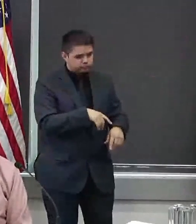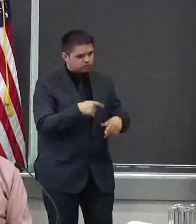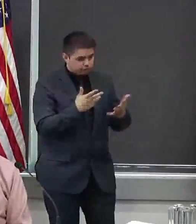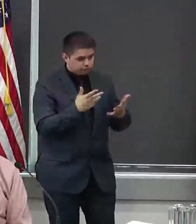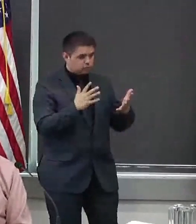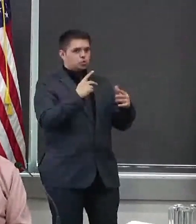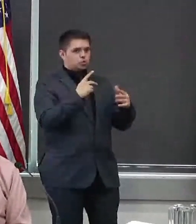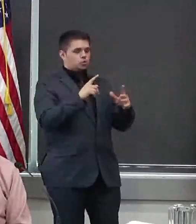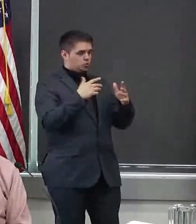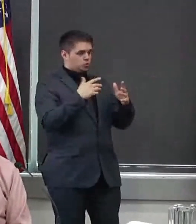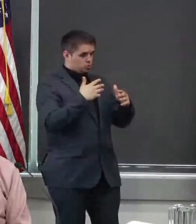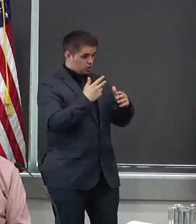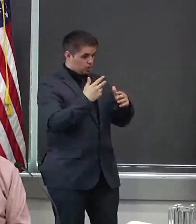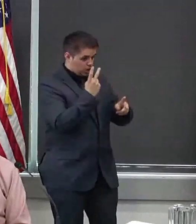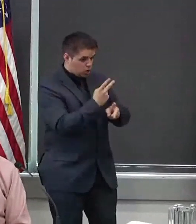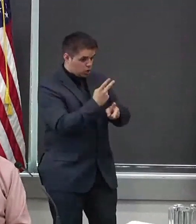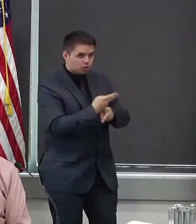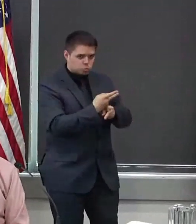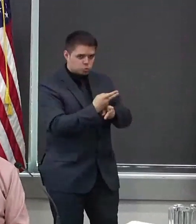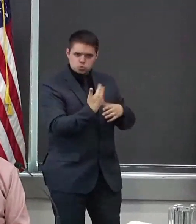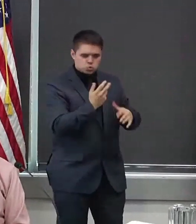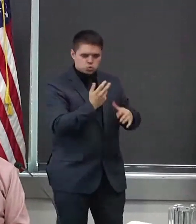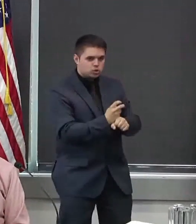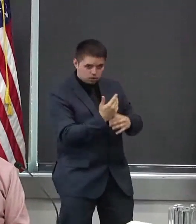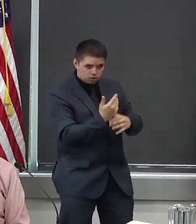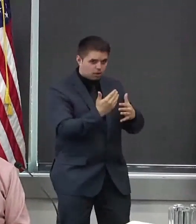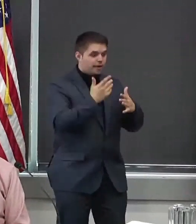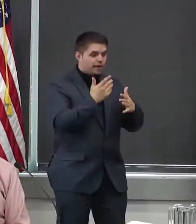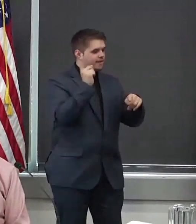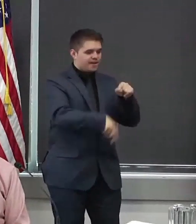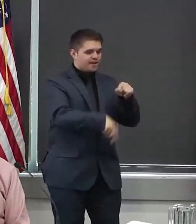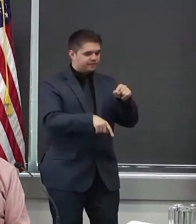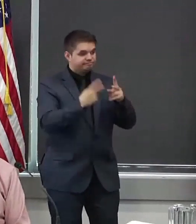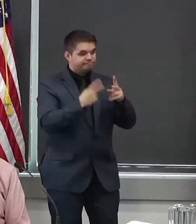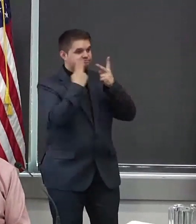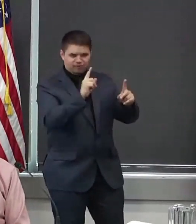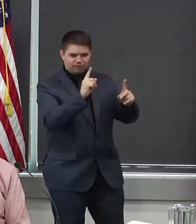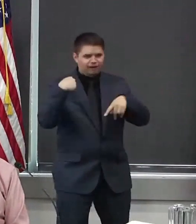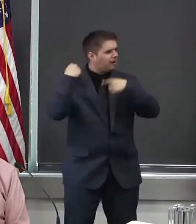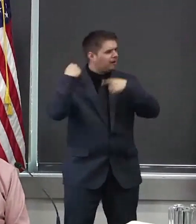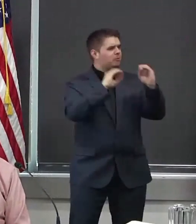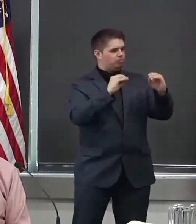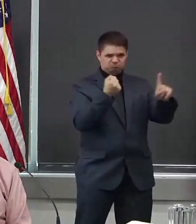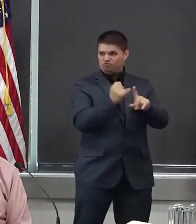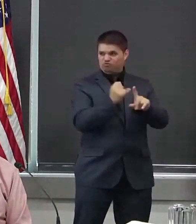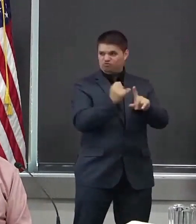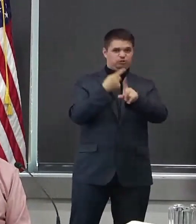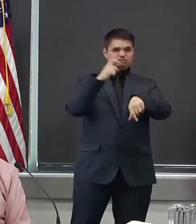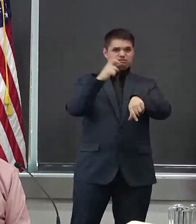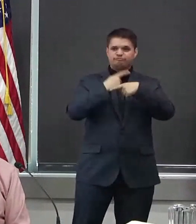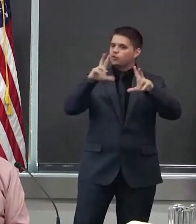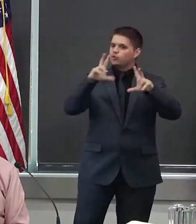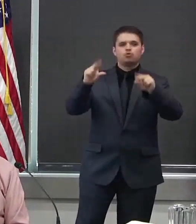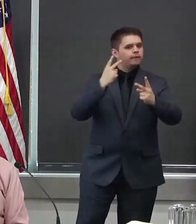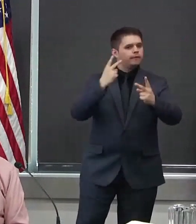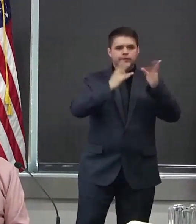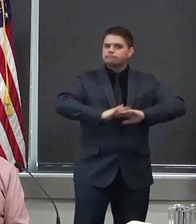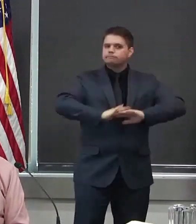to be able to visit loved ones. I do also want to pick up on that jet boating question for those jet boating aficionados out